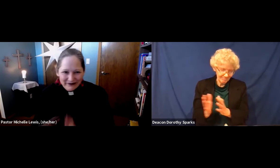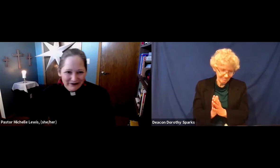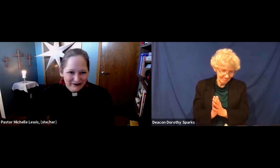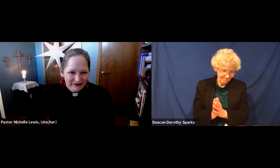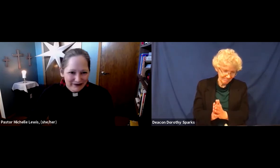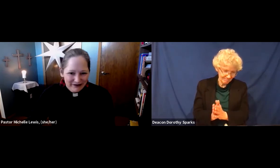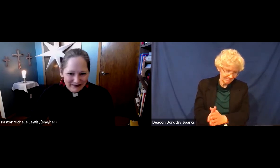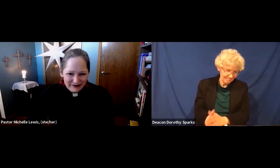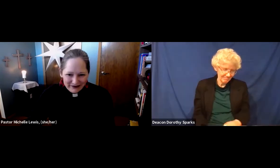Amen.